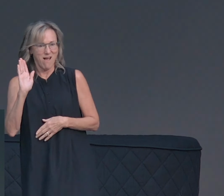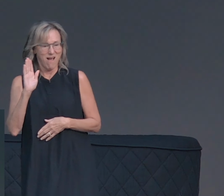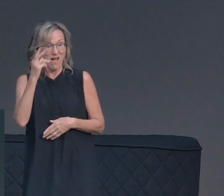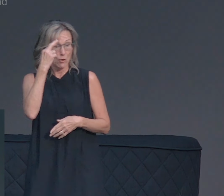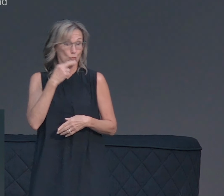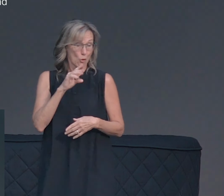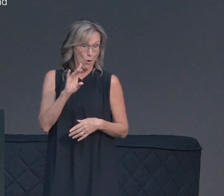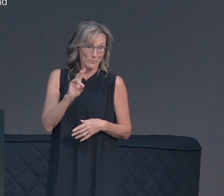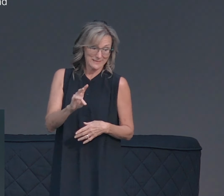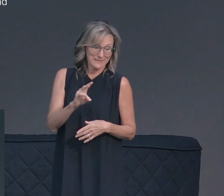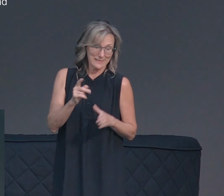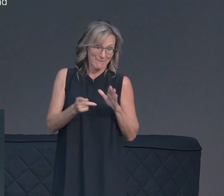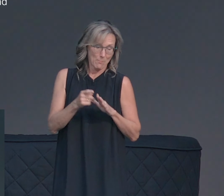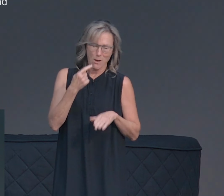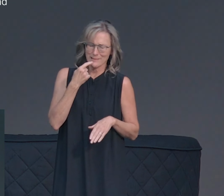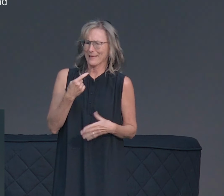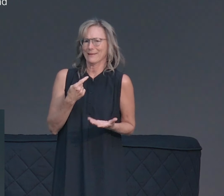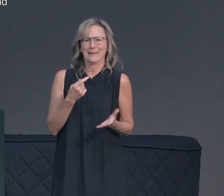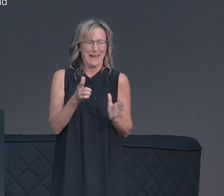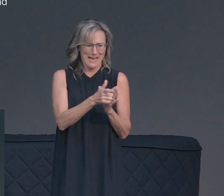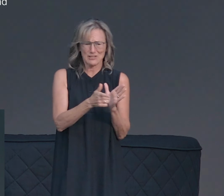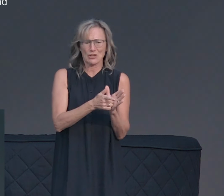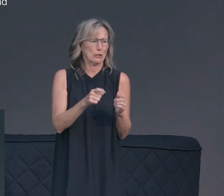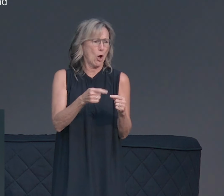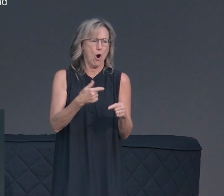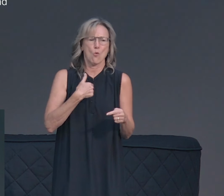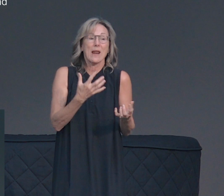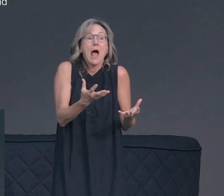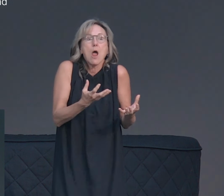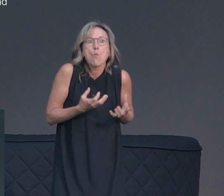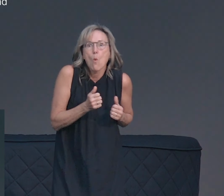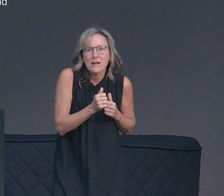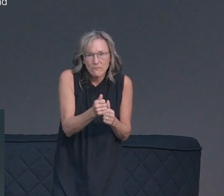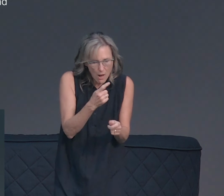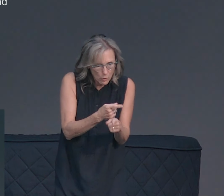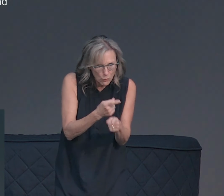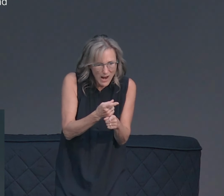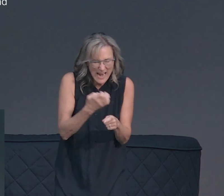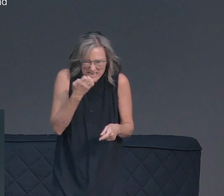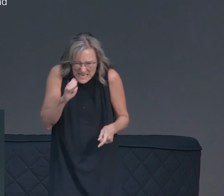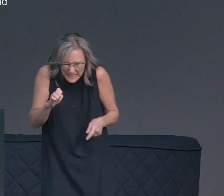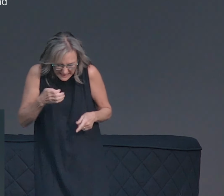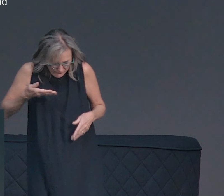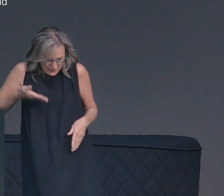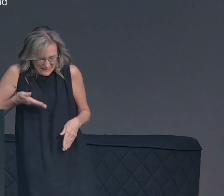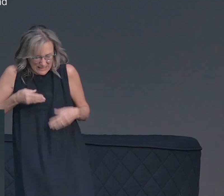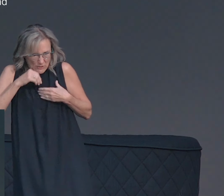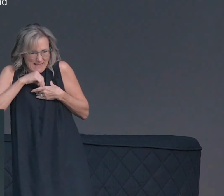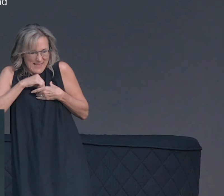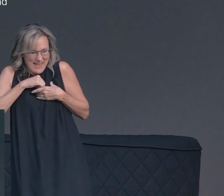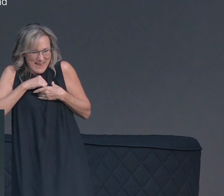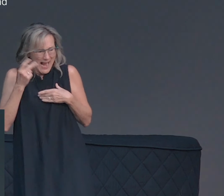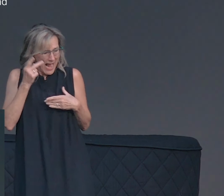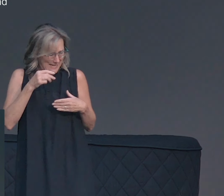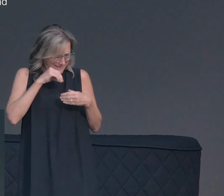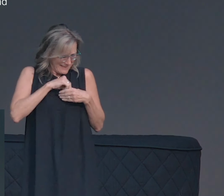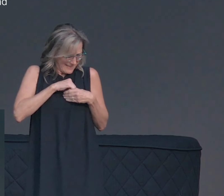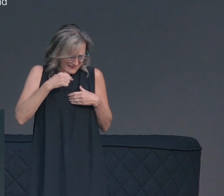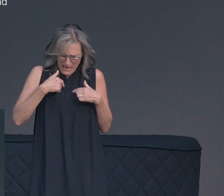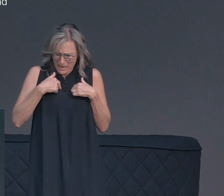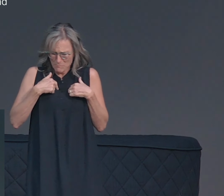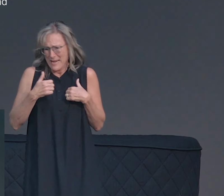be a law that when I want to do right, evil lies close at hand. For I delight in the law of God in my inner being, but I see in my members